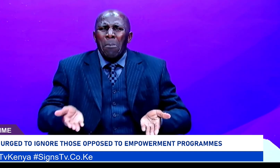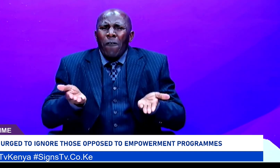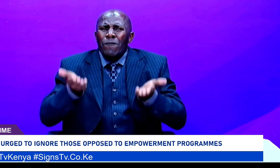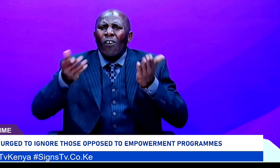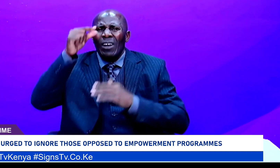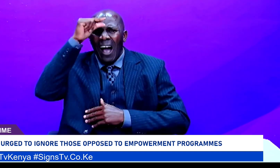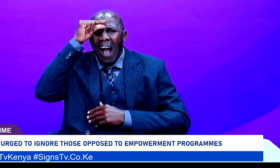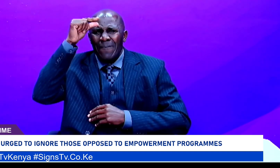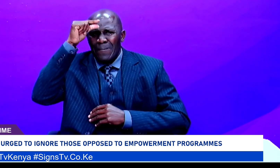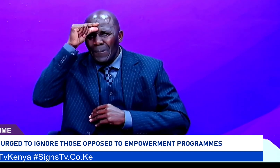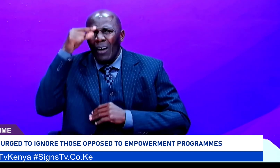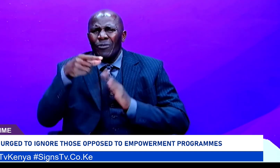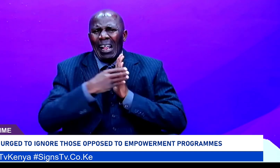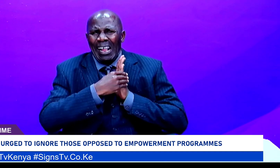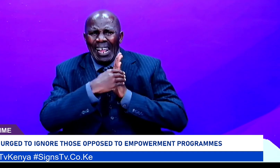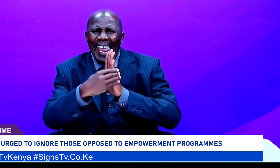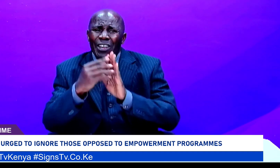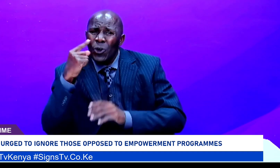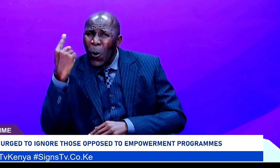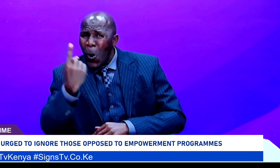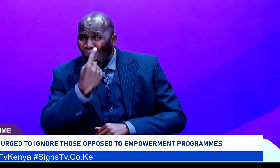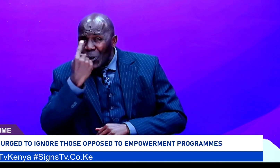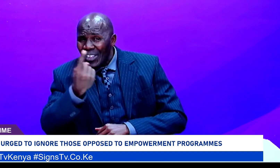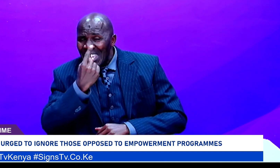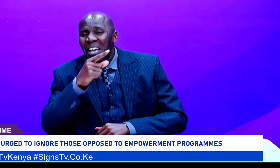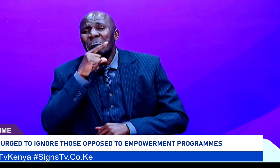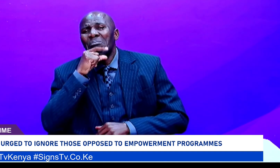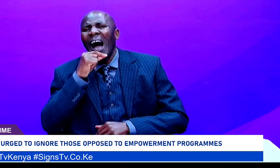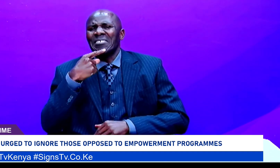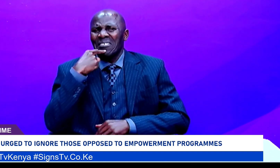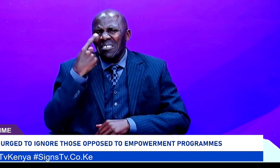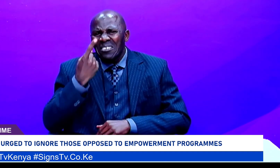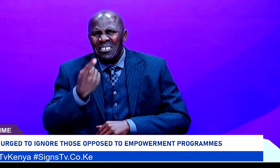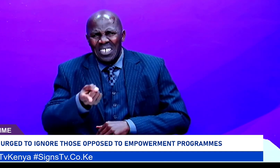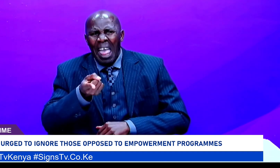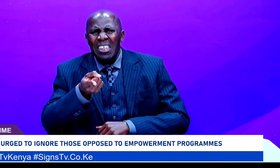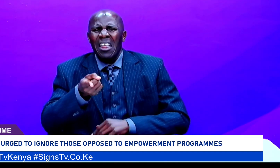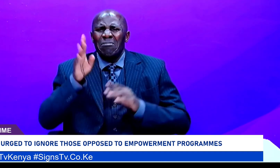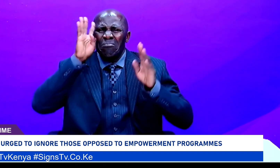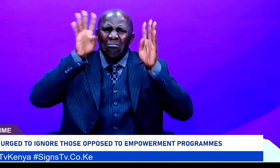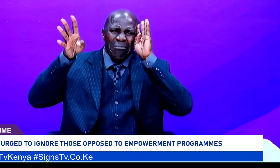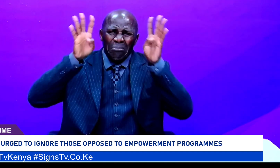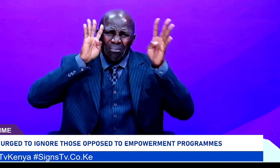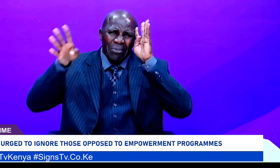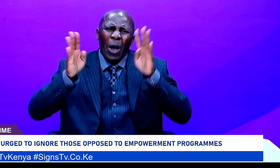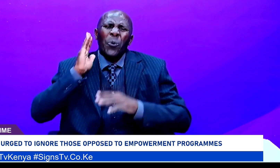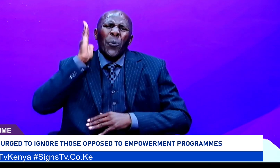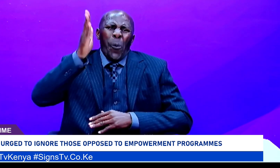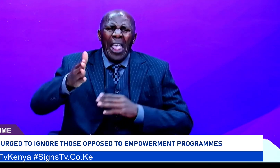he said that the role of assisting the less fortunate in the society cannot be left to the